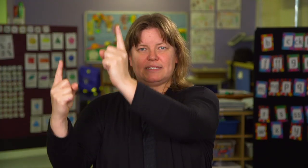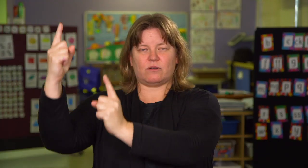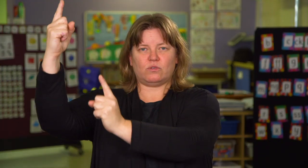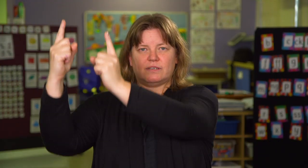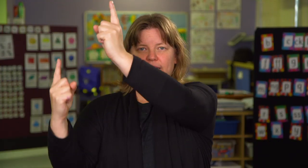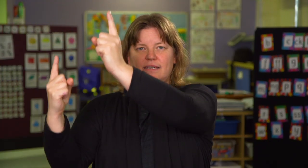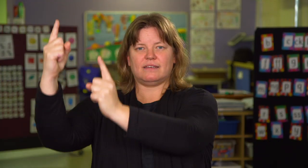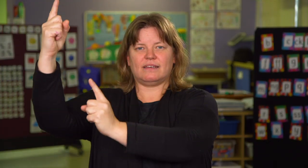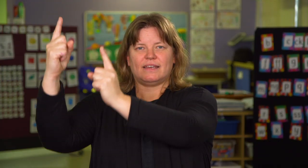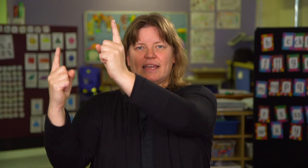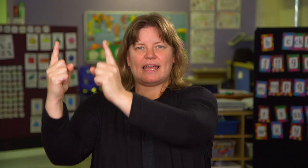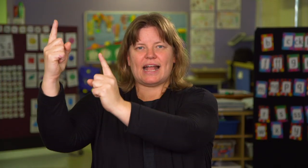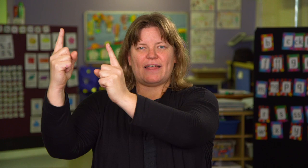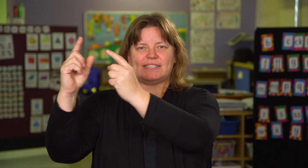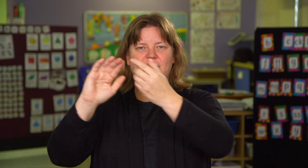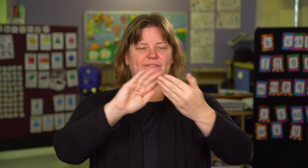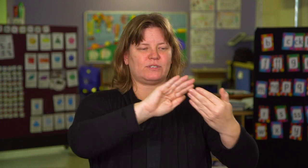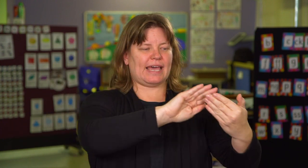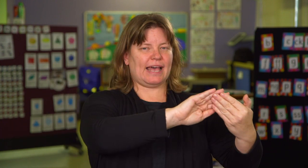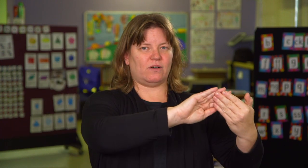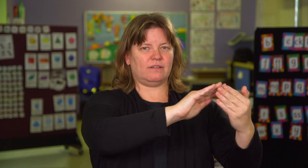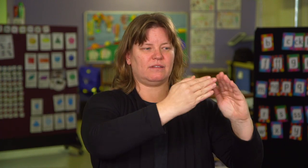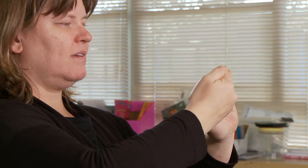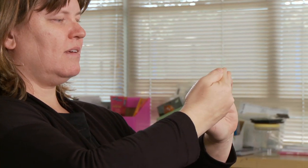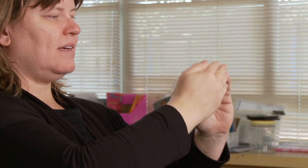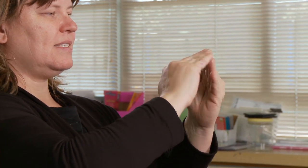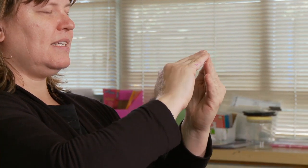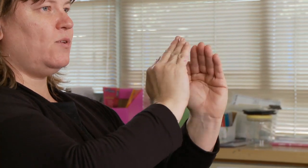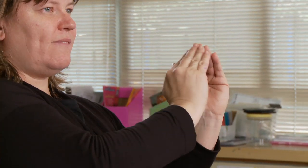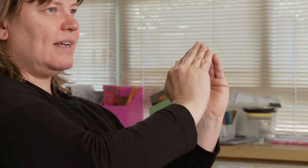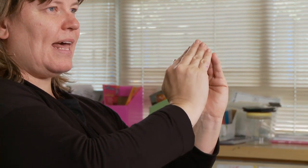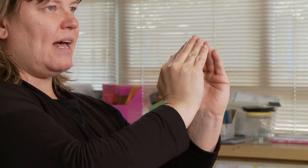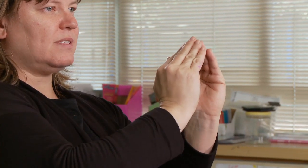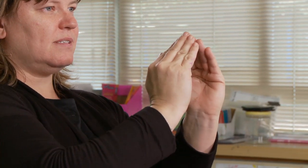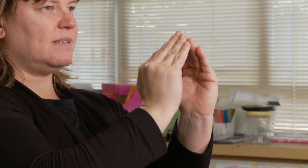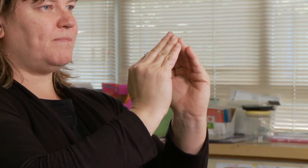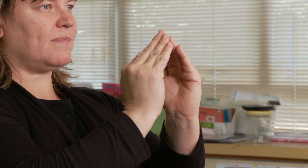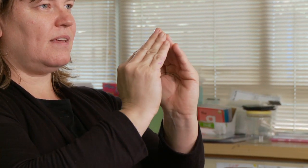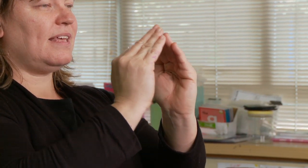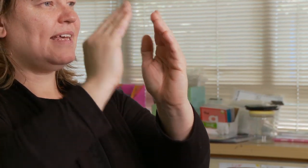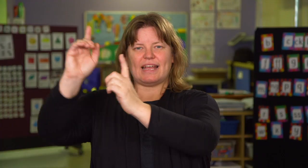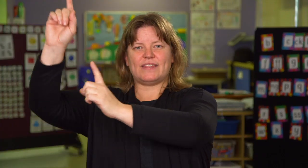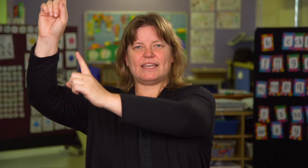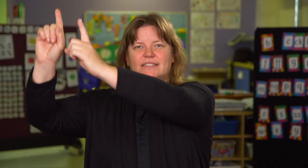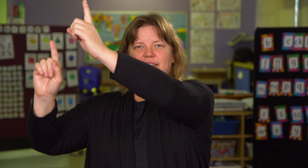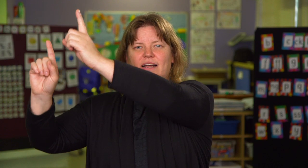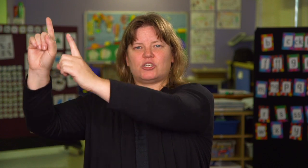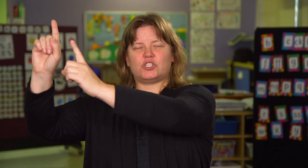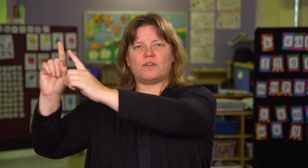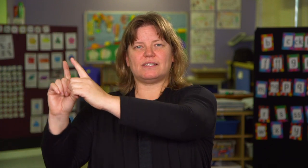down alternately. And the sign for town is as if you have little houses, and the kids decided to show that it's